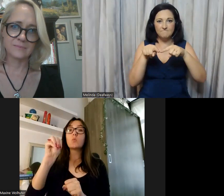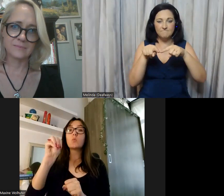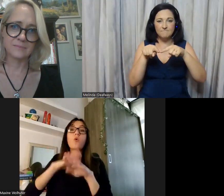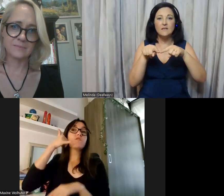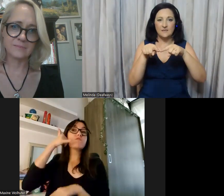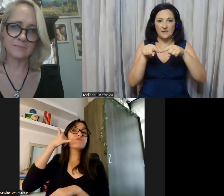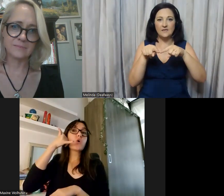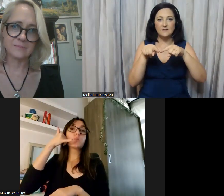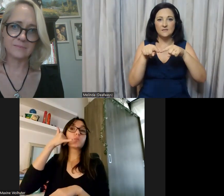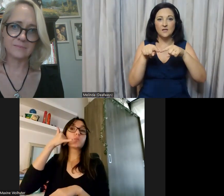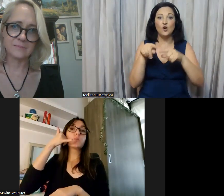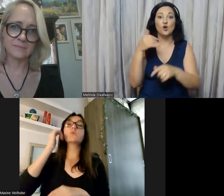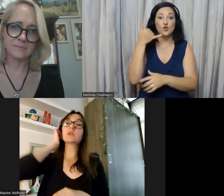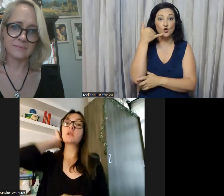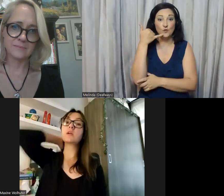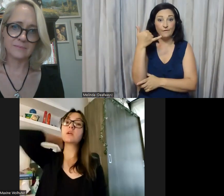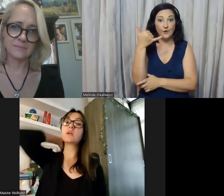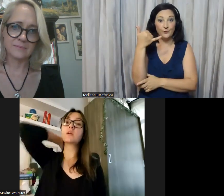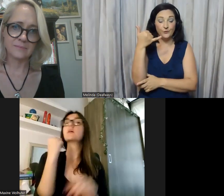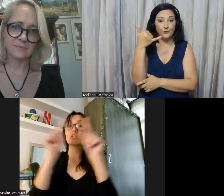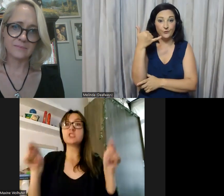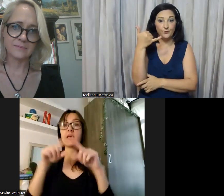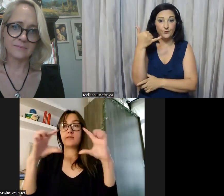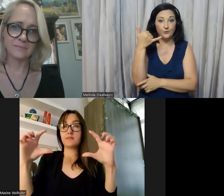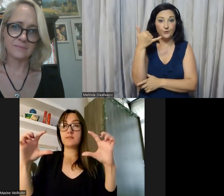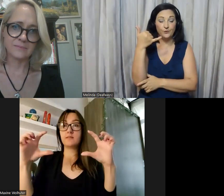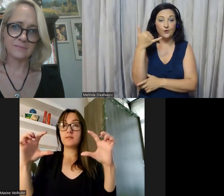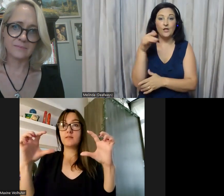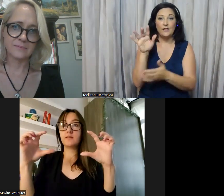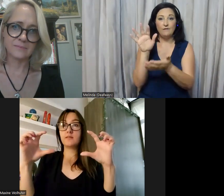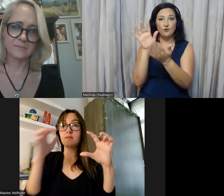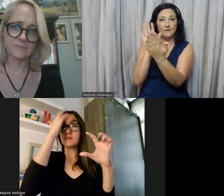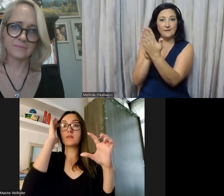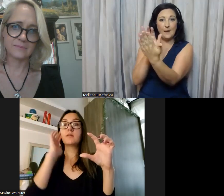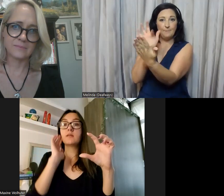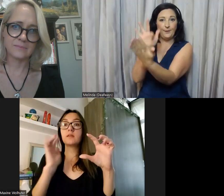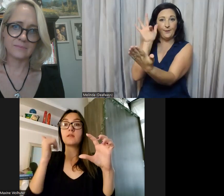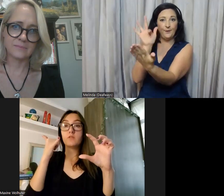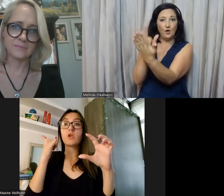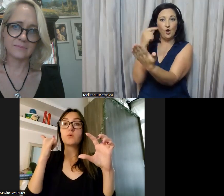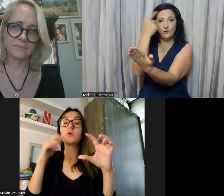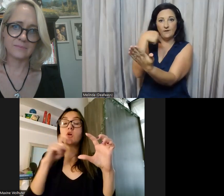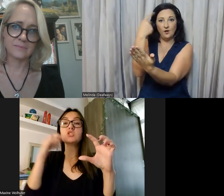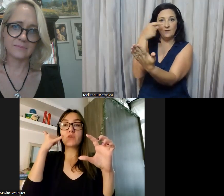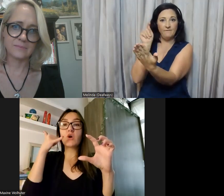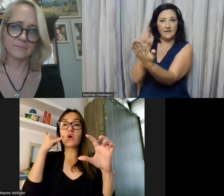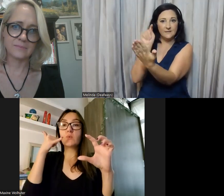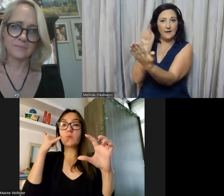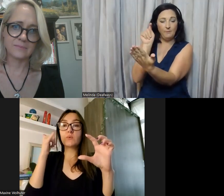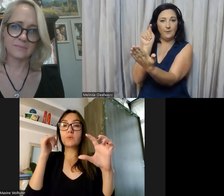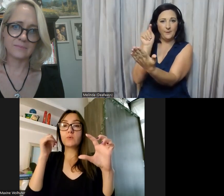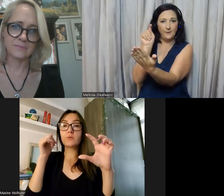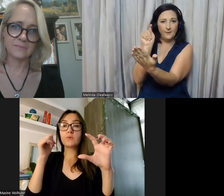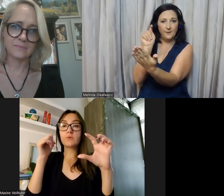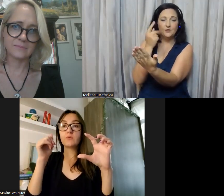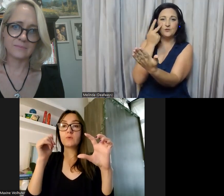screen. Yes. Oh, are you on your phone? If you tap on the face